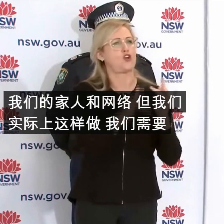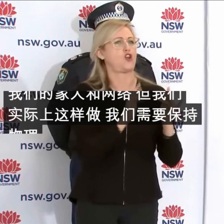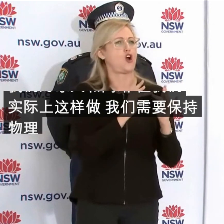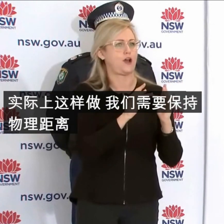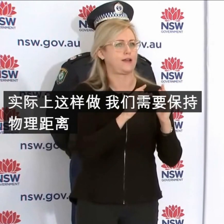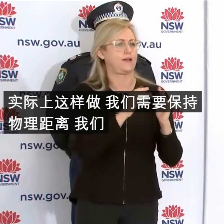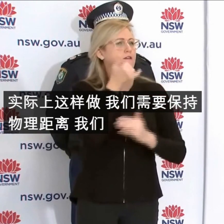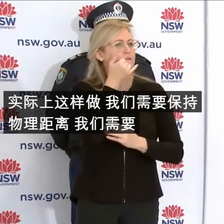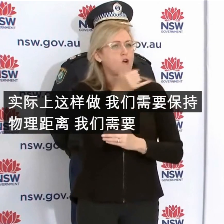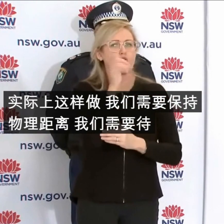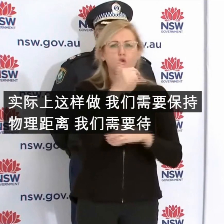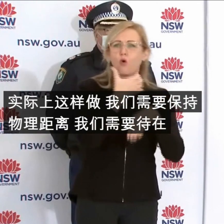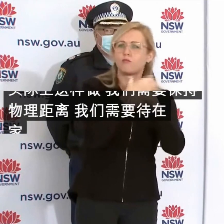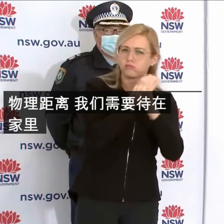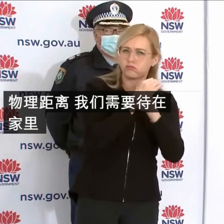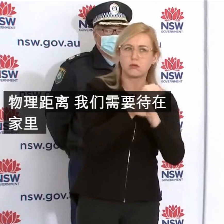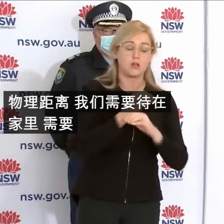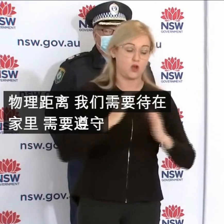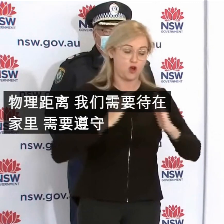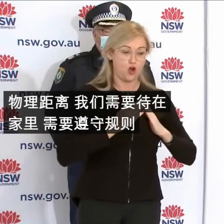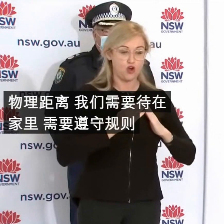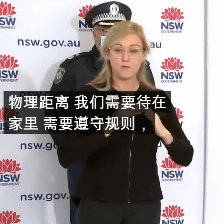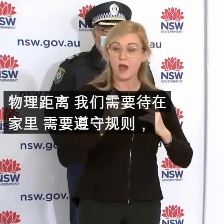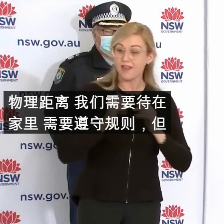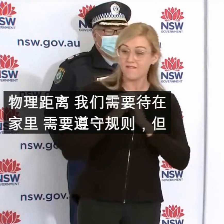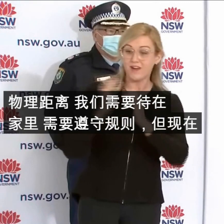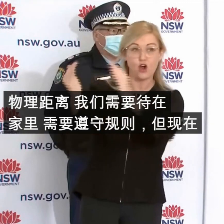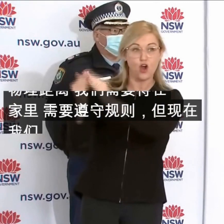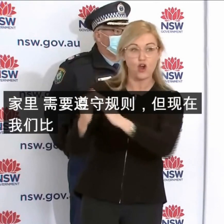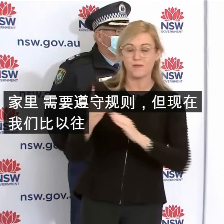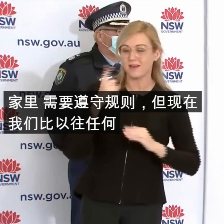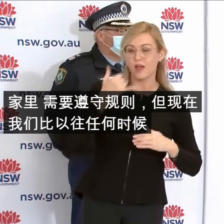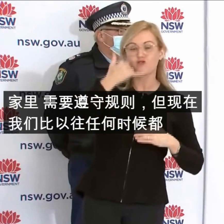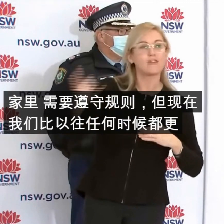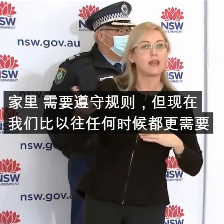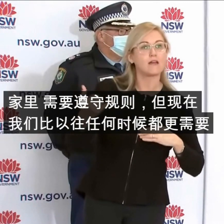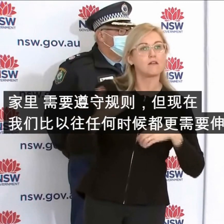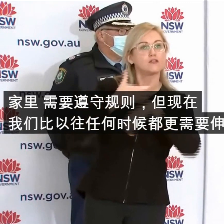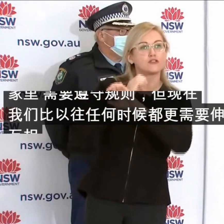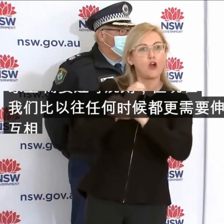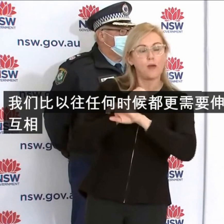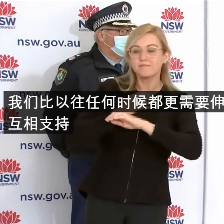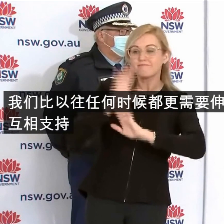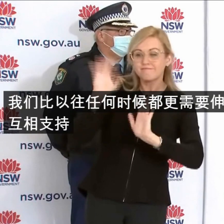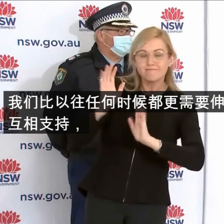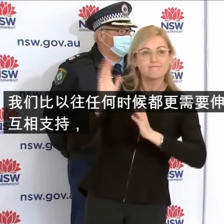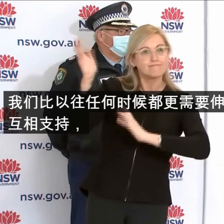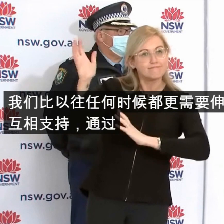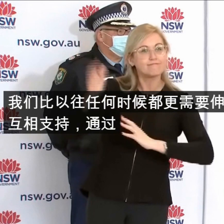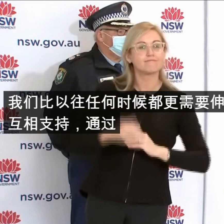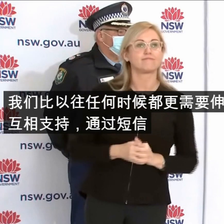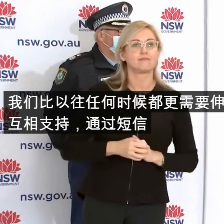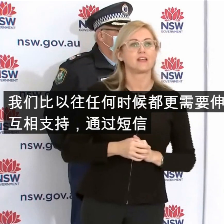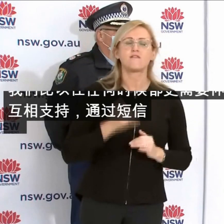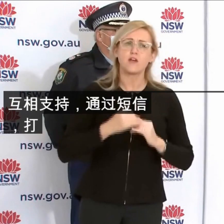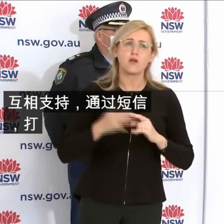to maintain the physical distance. We need to stay at home. We need to follow the rules. But now more than ever, we need to reach out and support one another.